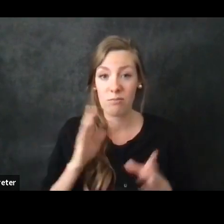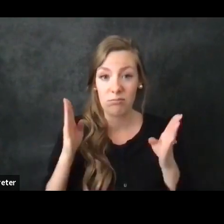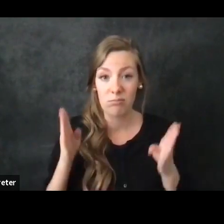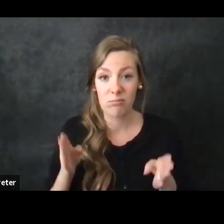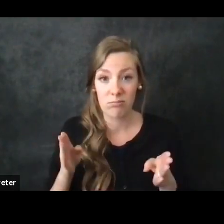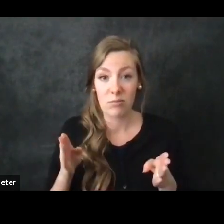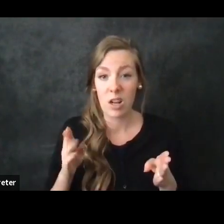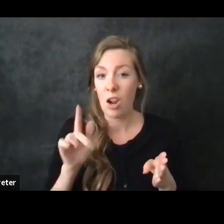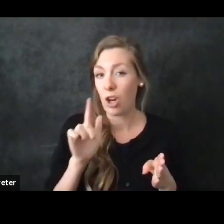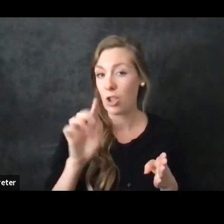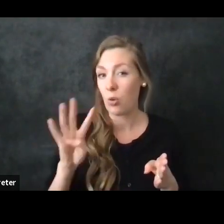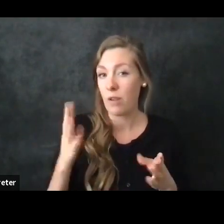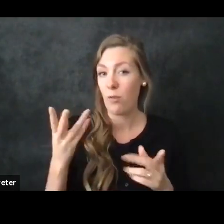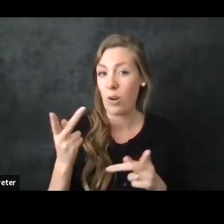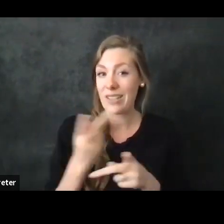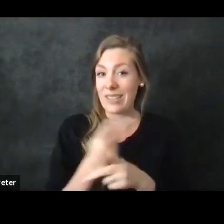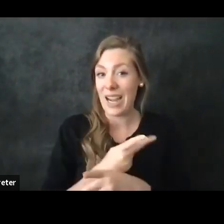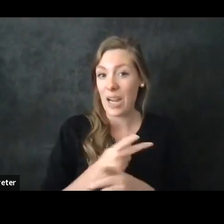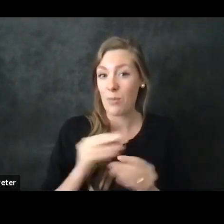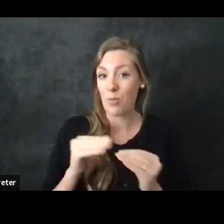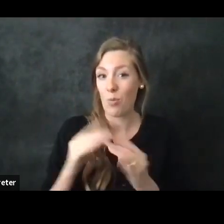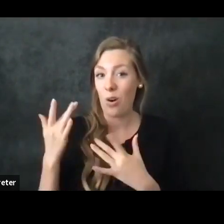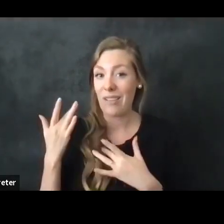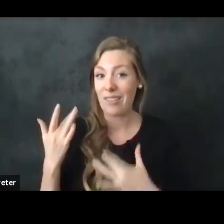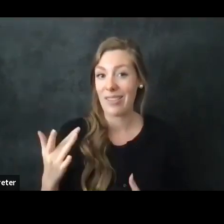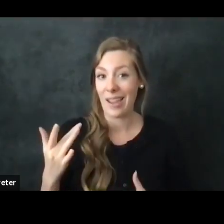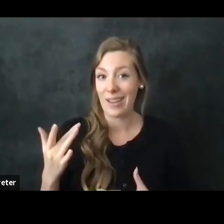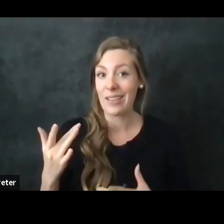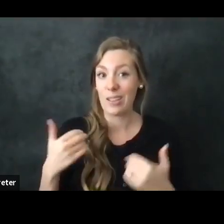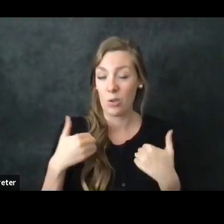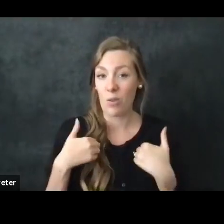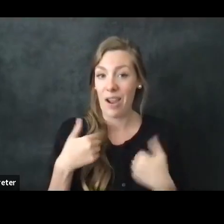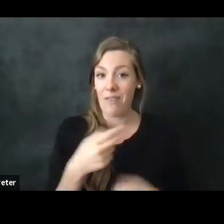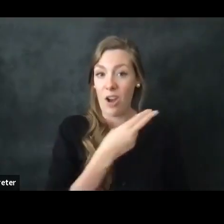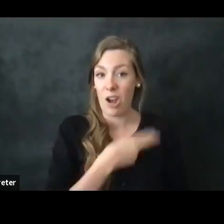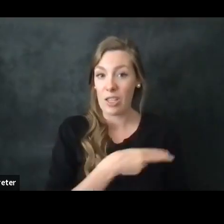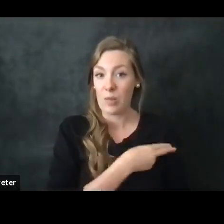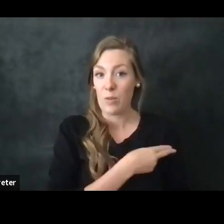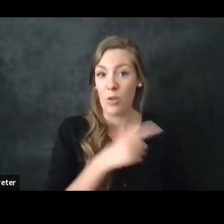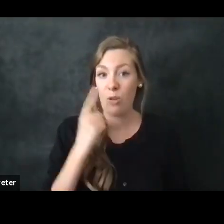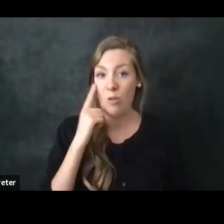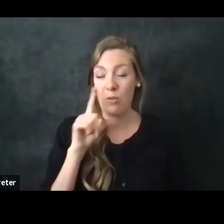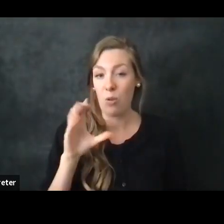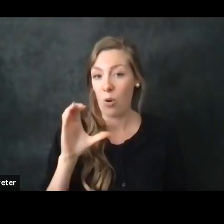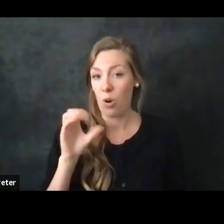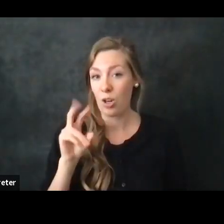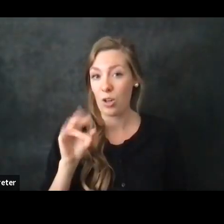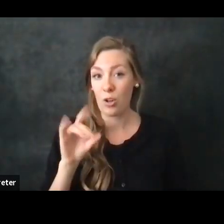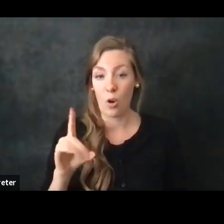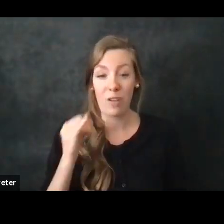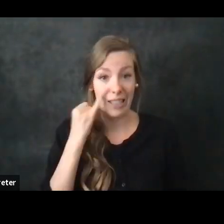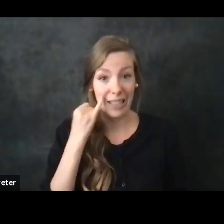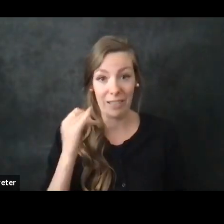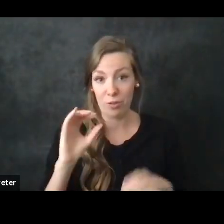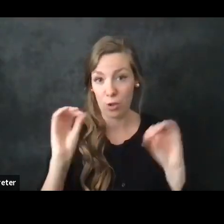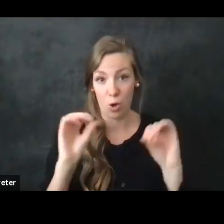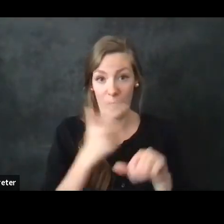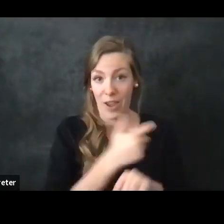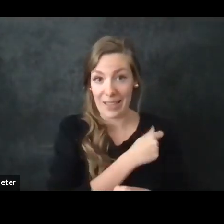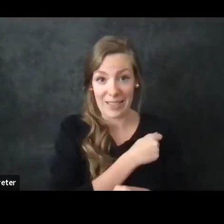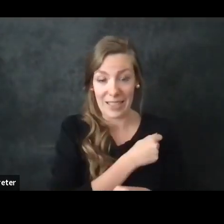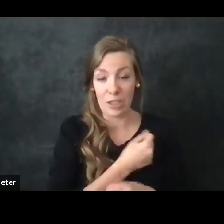24 times more likely to end up in the hospital with COVID if they're unvaccinated.